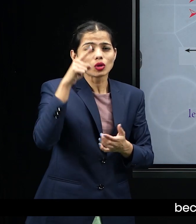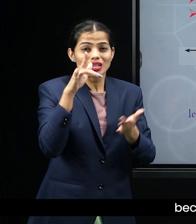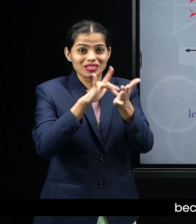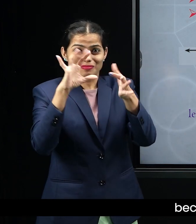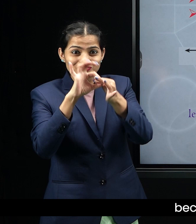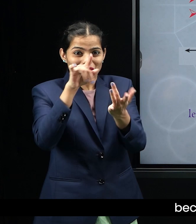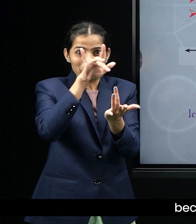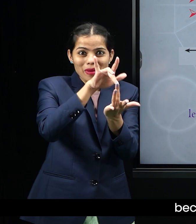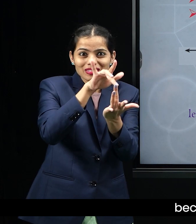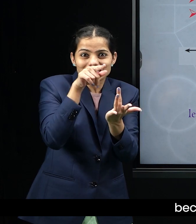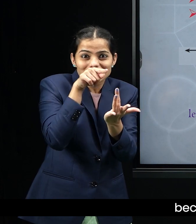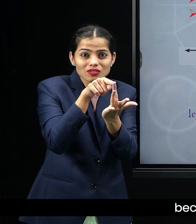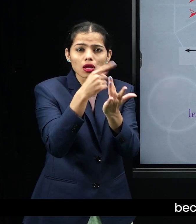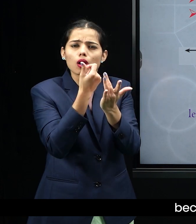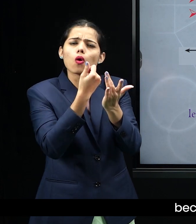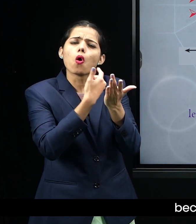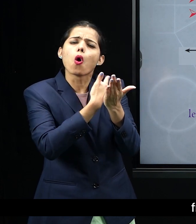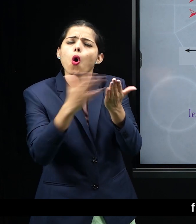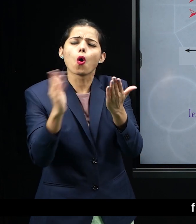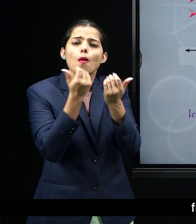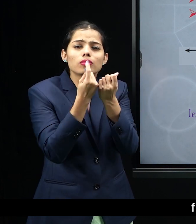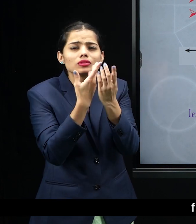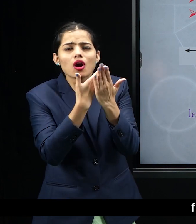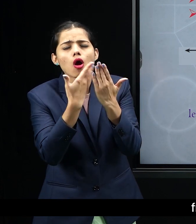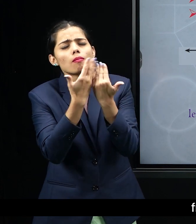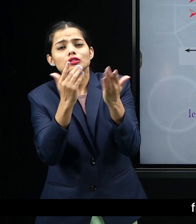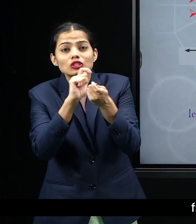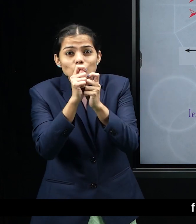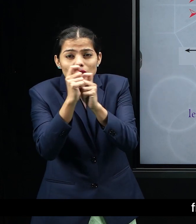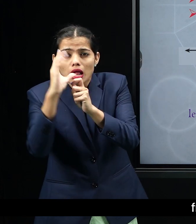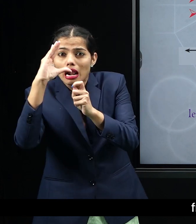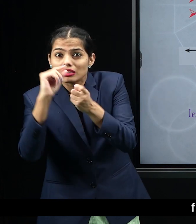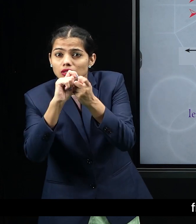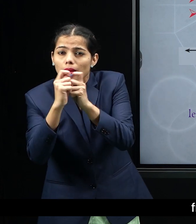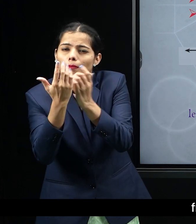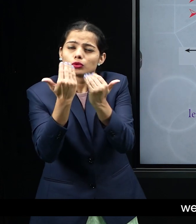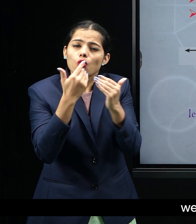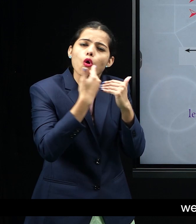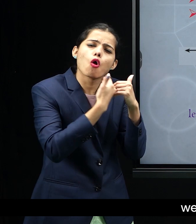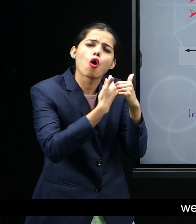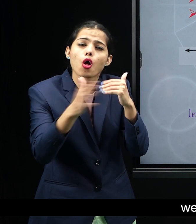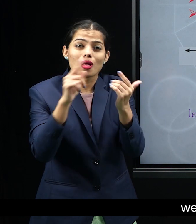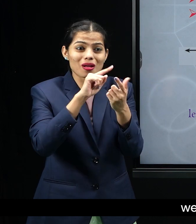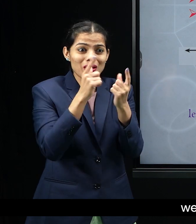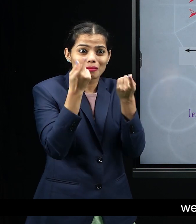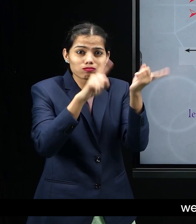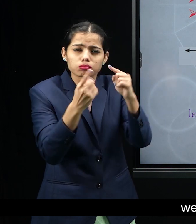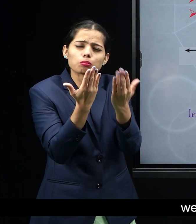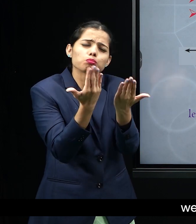Because of the connection between fraction and ratios of lengths, we name them rational